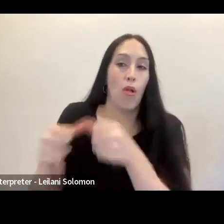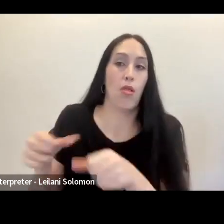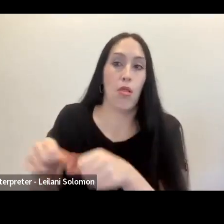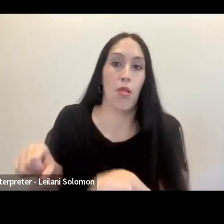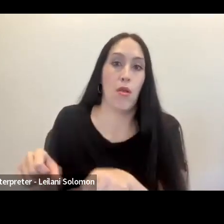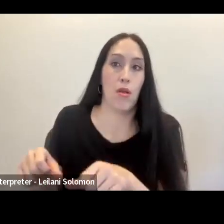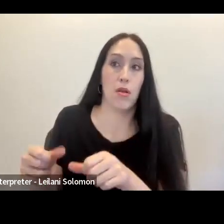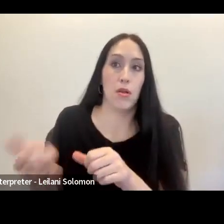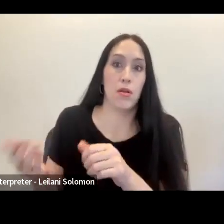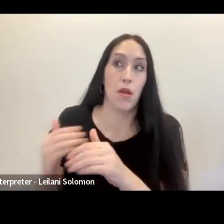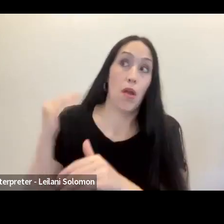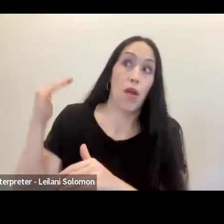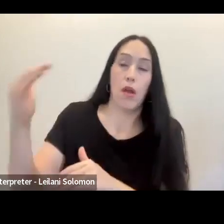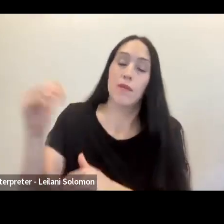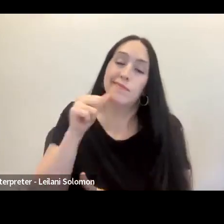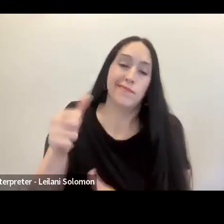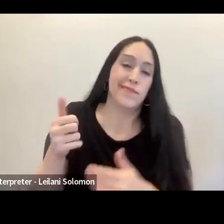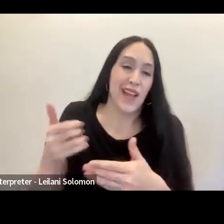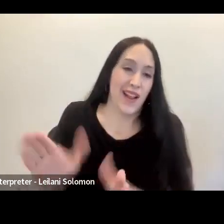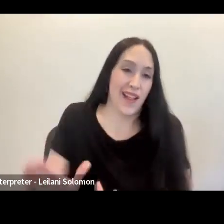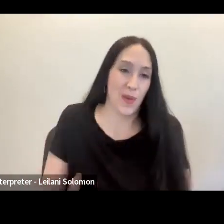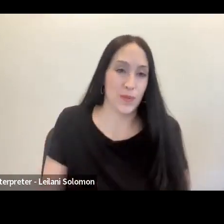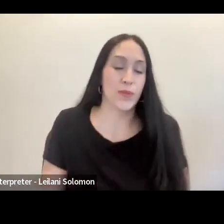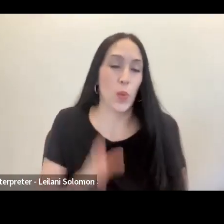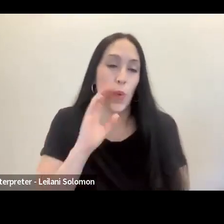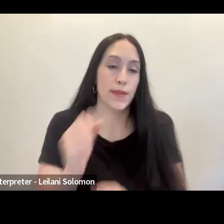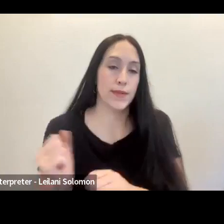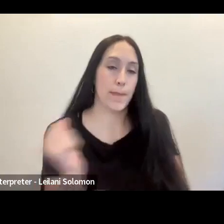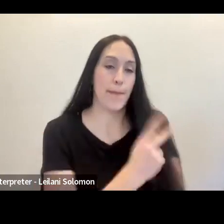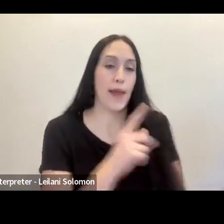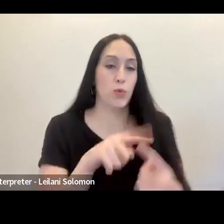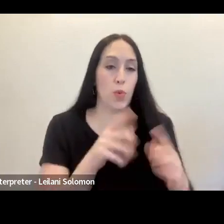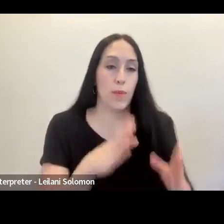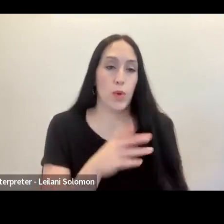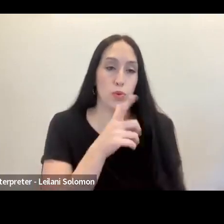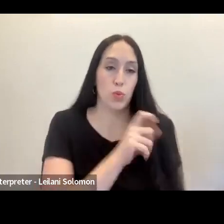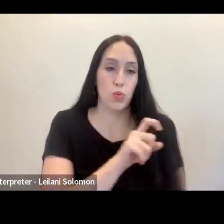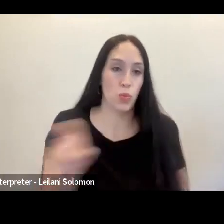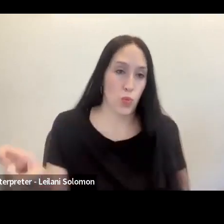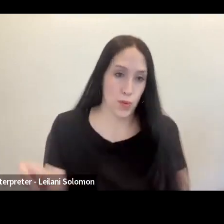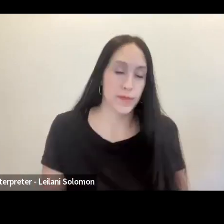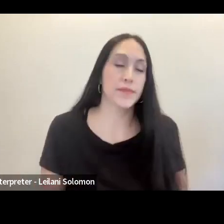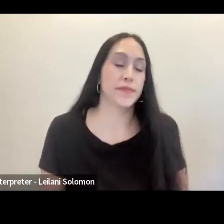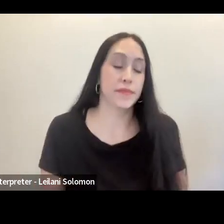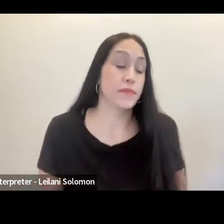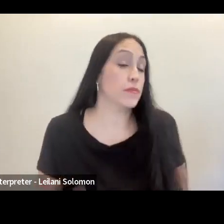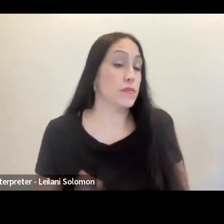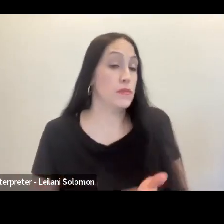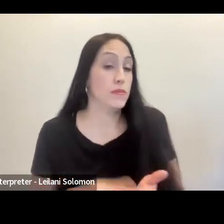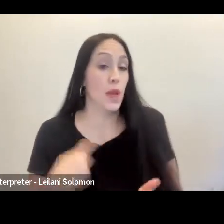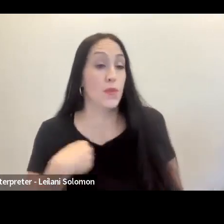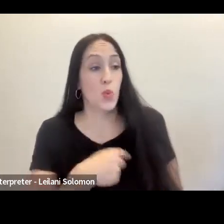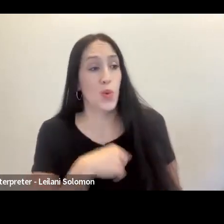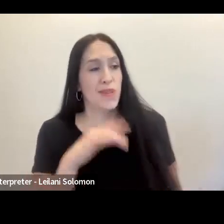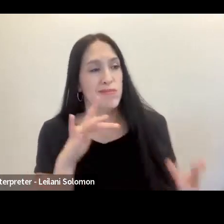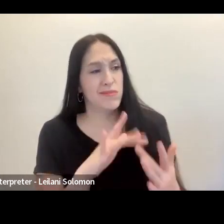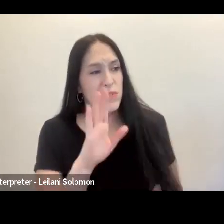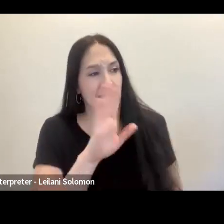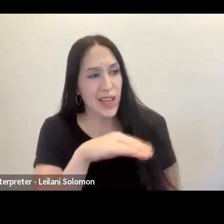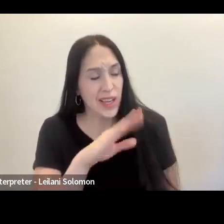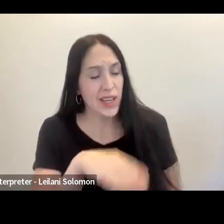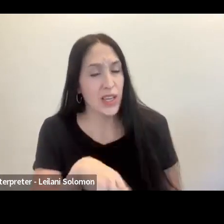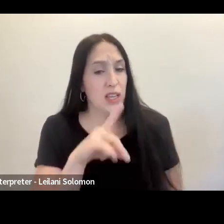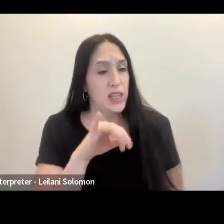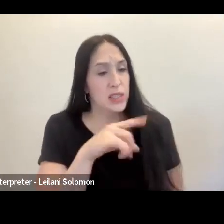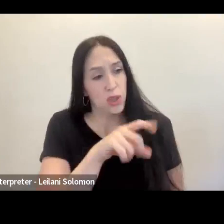send the contributions back to the contributor. Alternatively, sometimes we do reach out and say, hey, did you work at all this